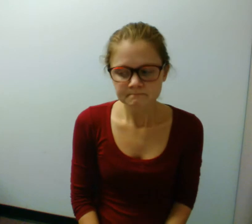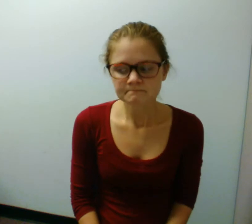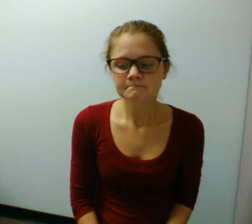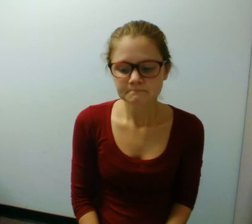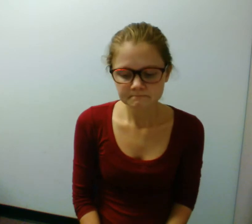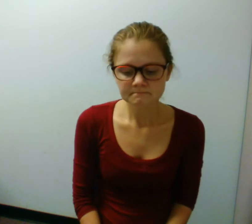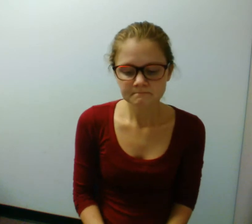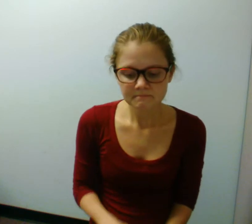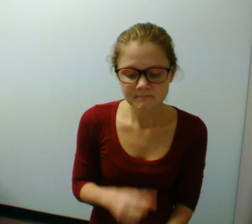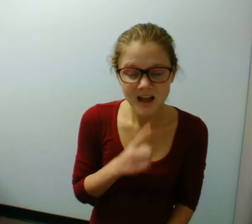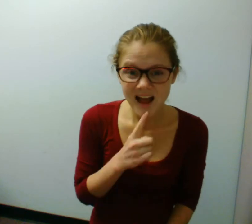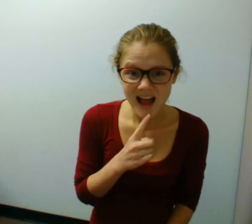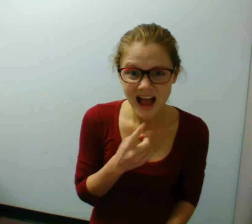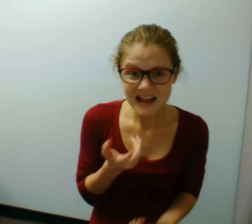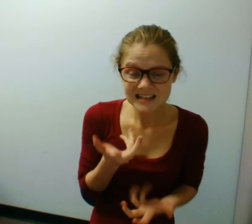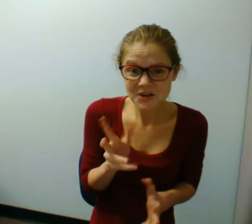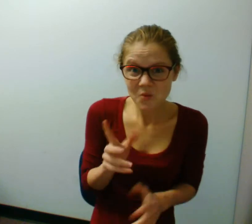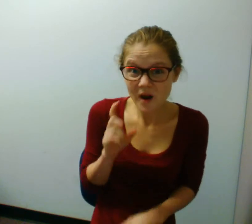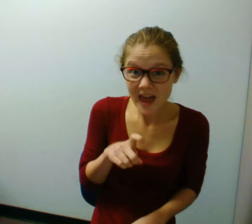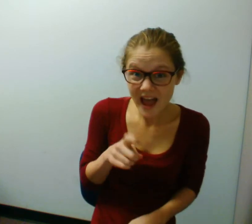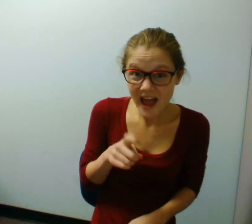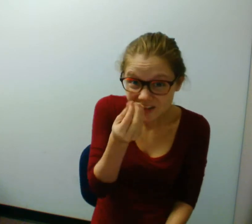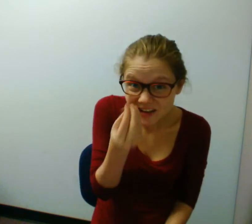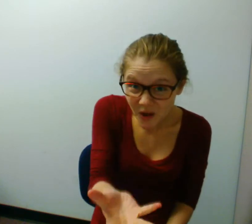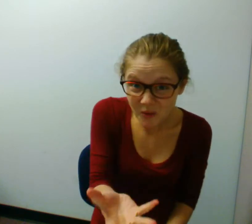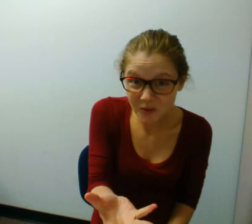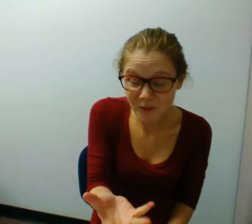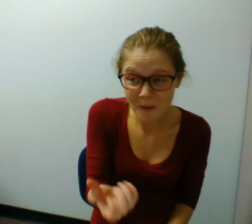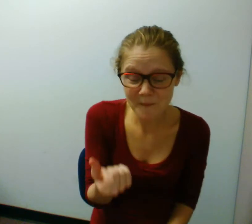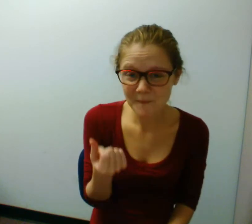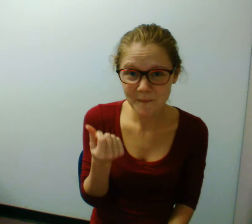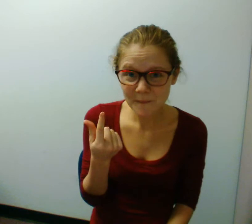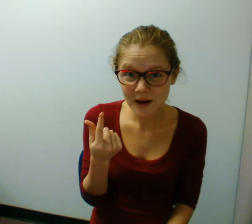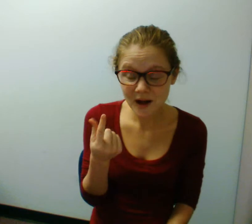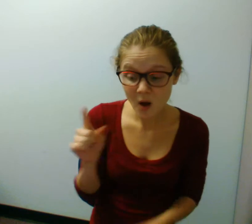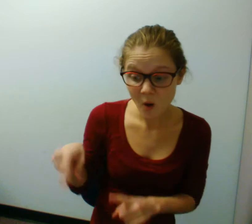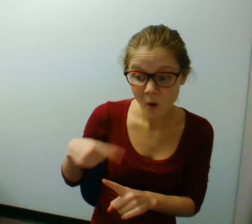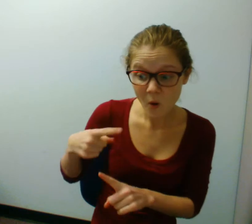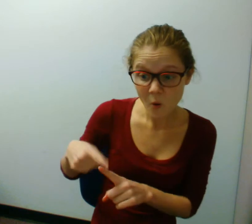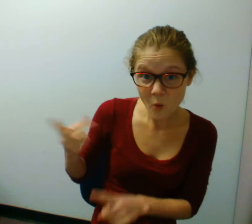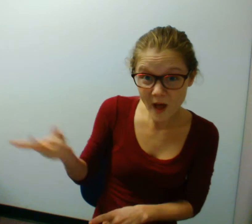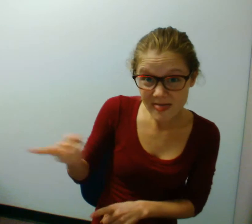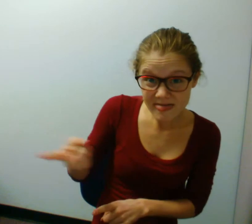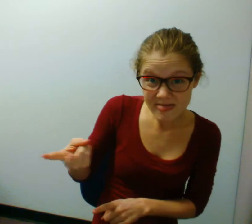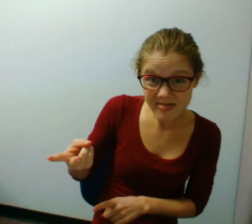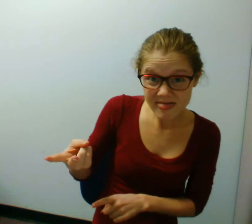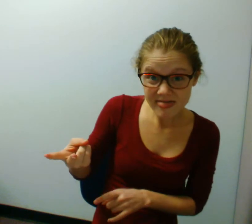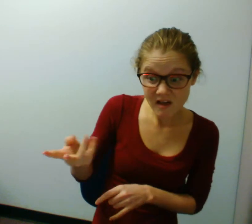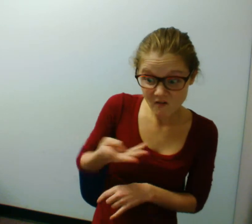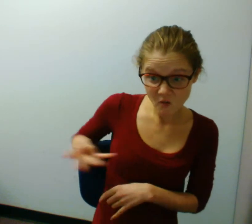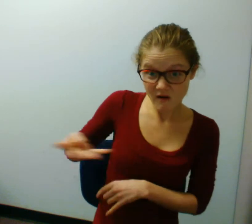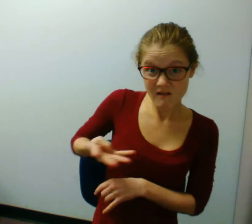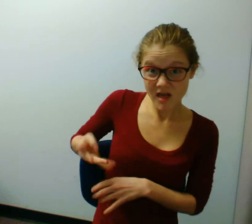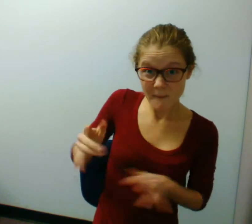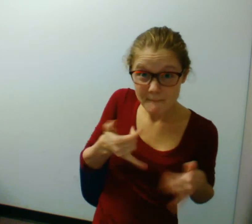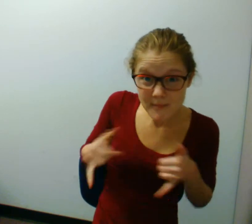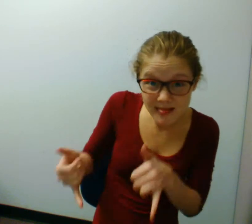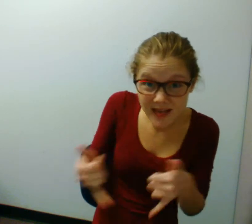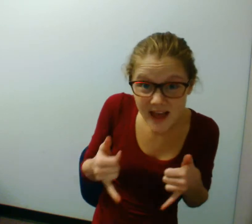Well, I really didn't want to have to tell you this, but when they play, they are trying to get my